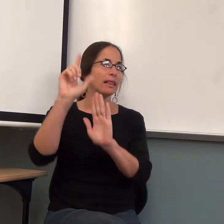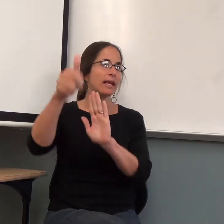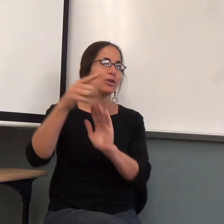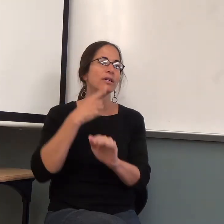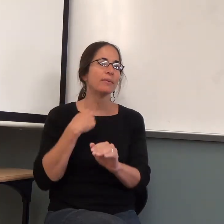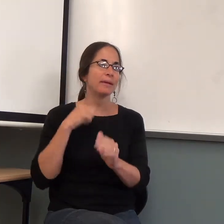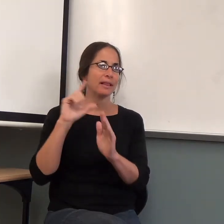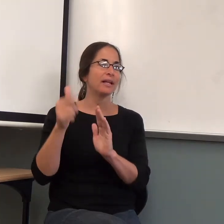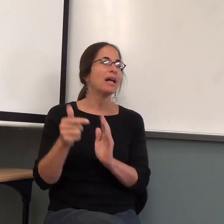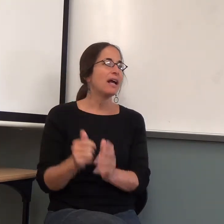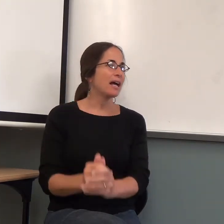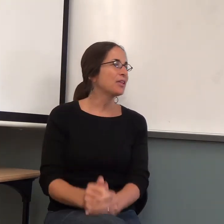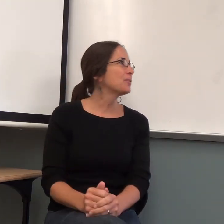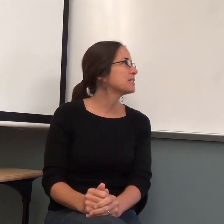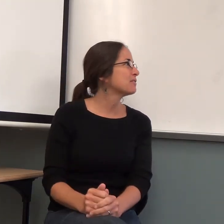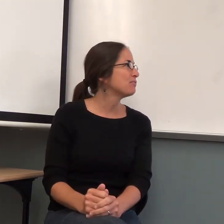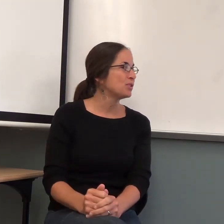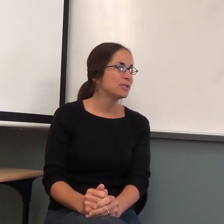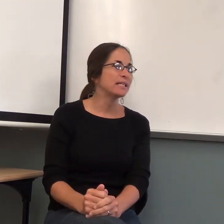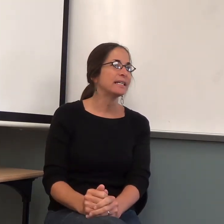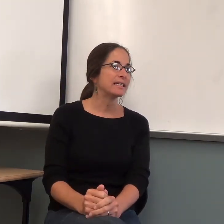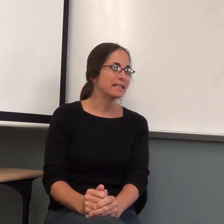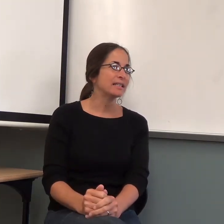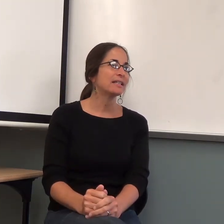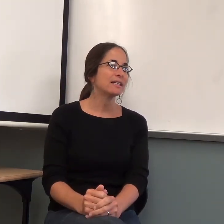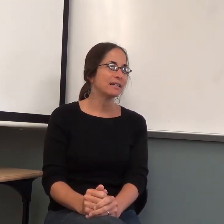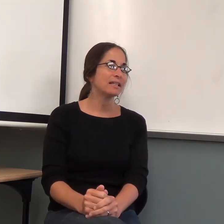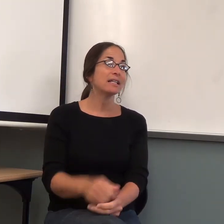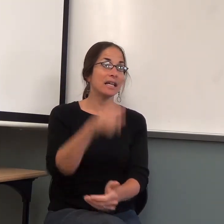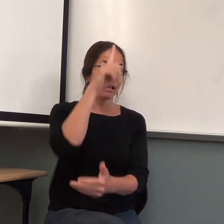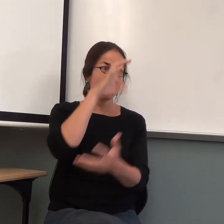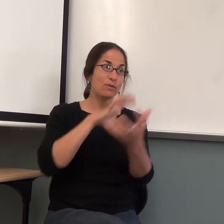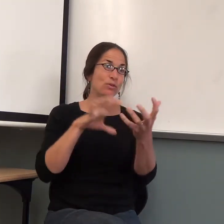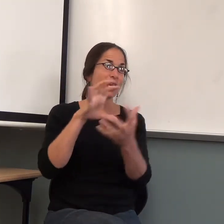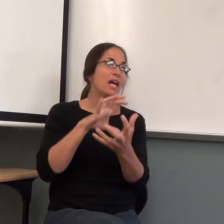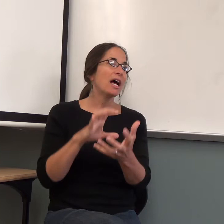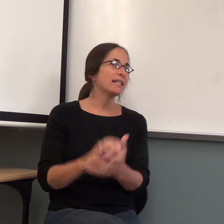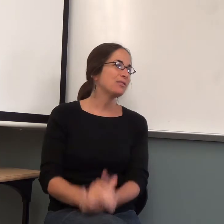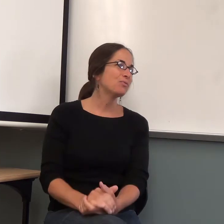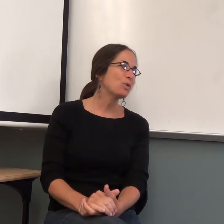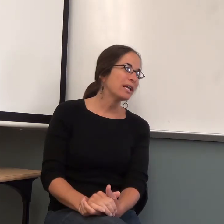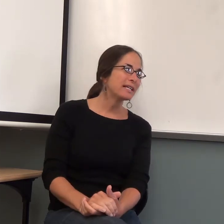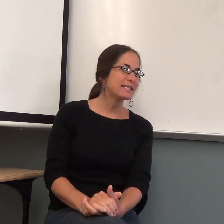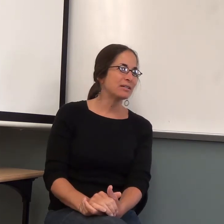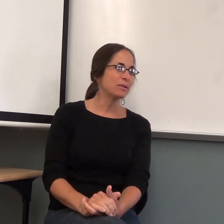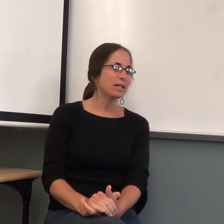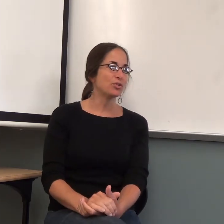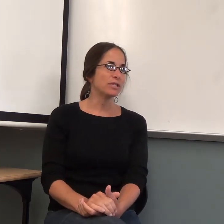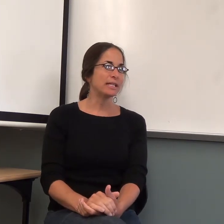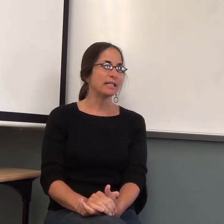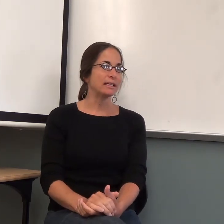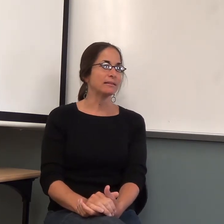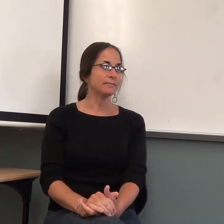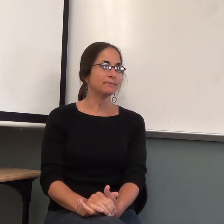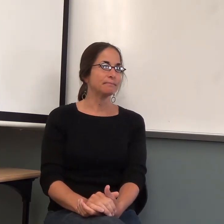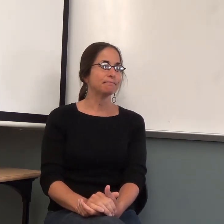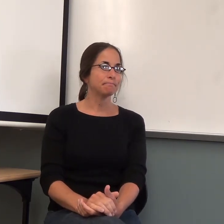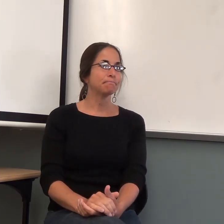talk about it after class if you don't have it. How did it That go? was confusing. Confusing. Okay. I guess I didn't really understand it.